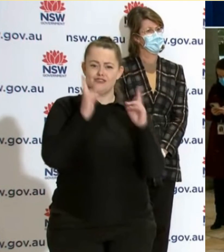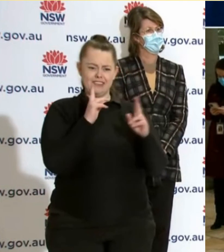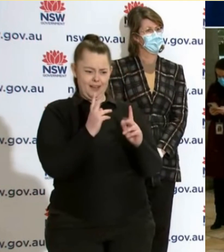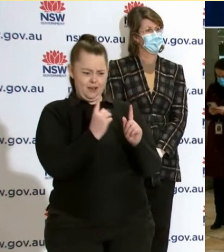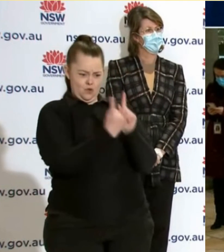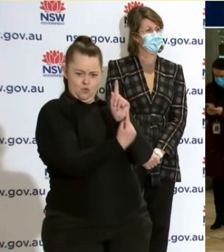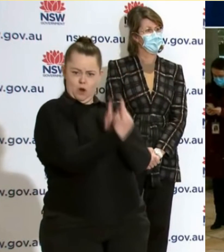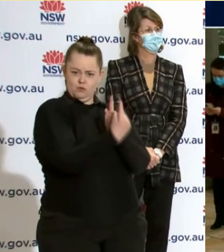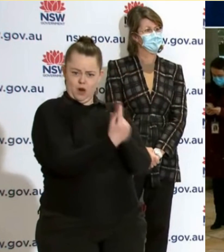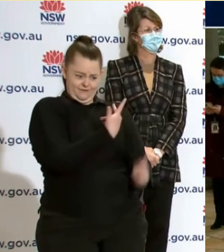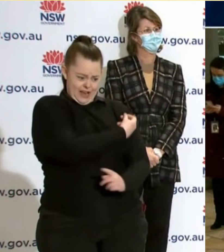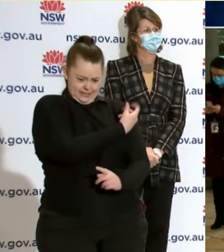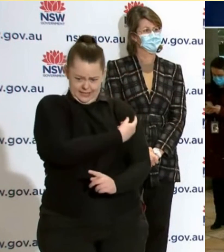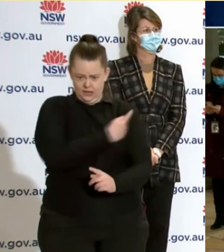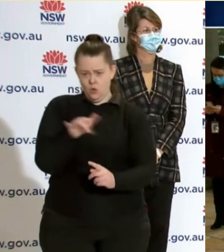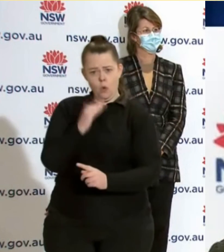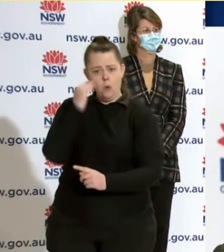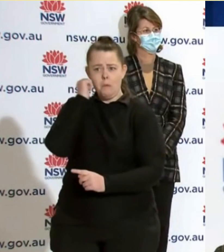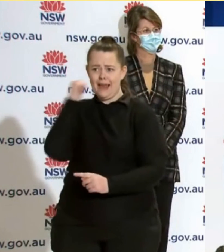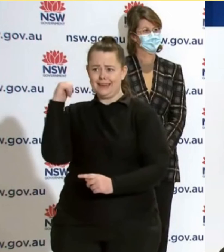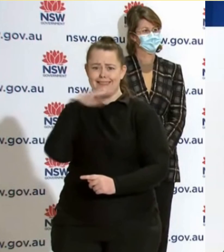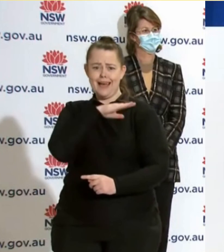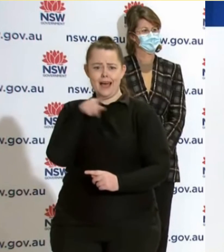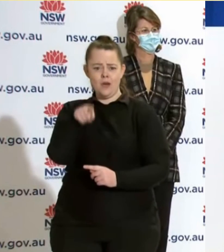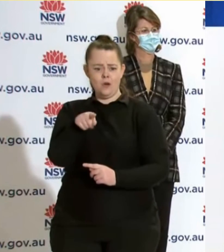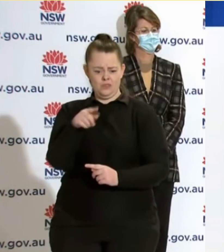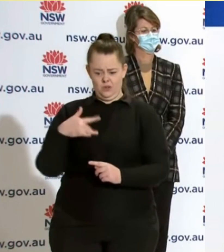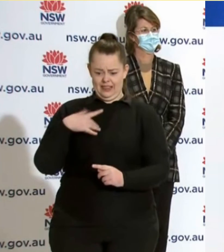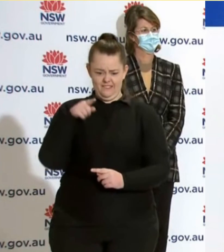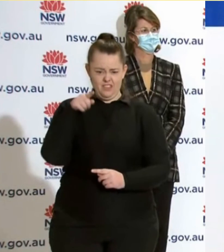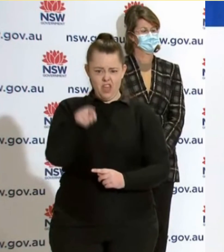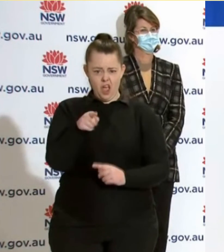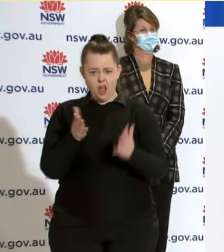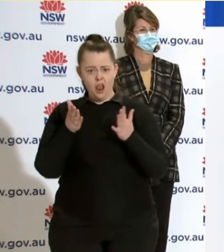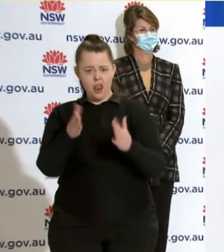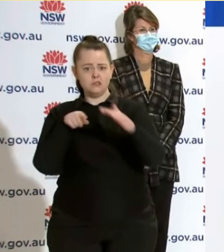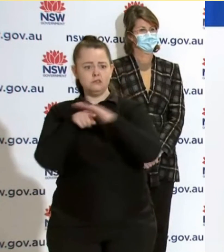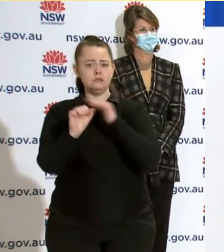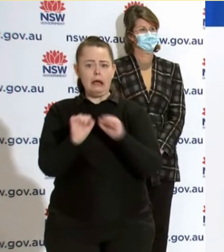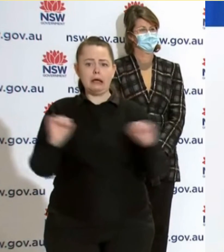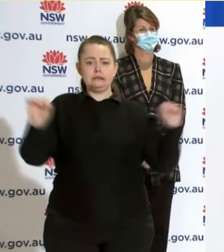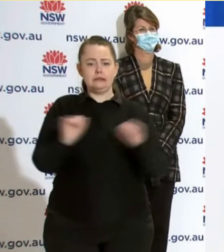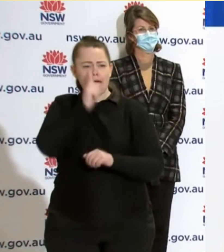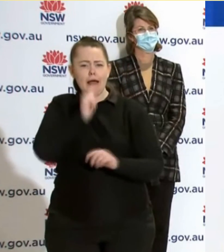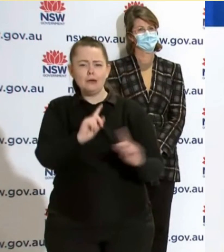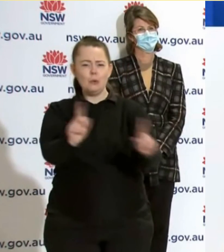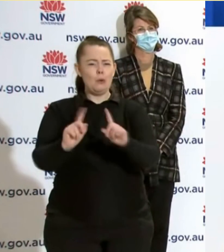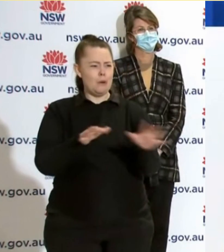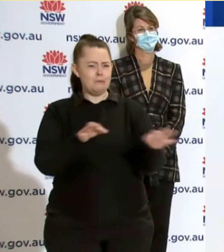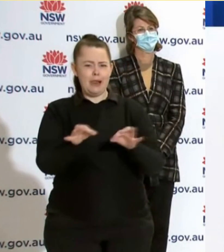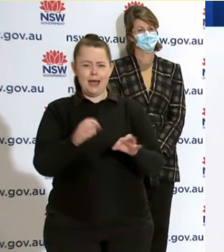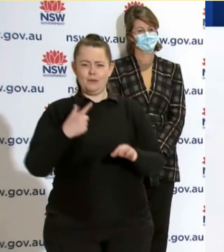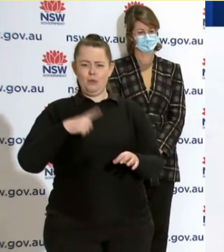day? Which is riskier in that scenario? I think I'll answer that question by saying we have a set of rules in